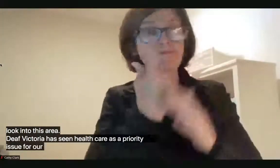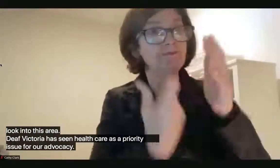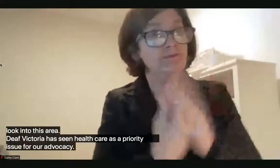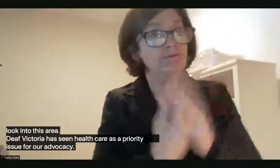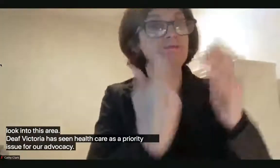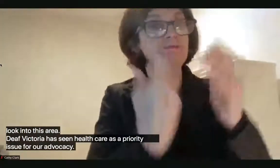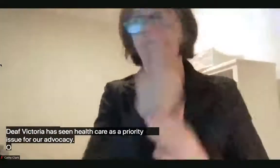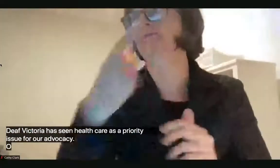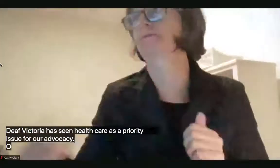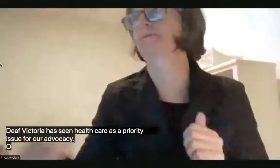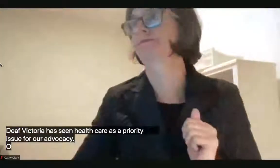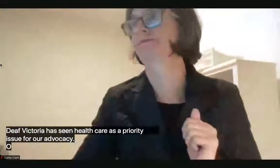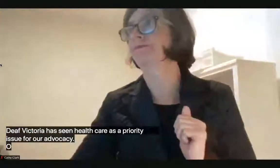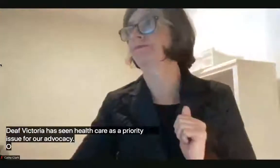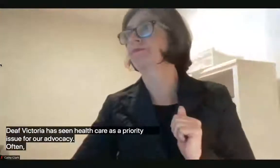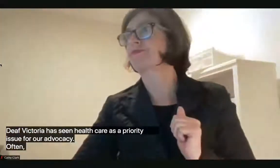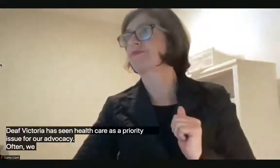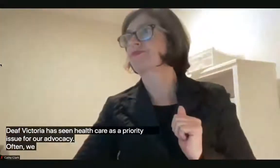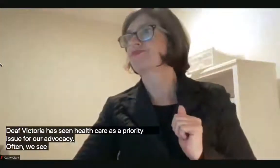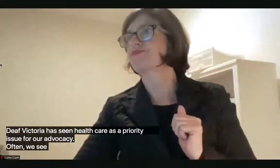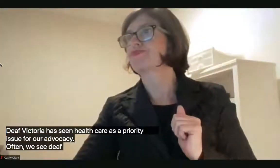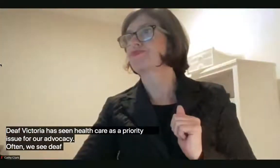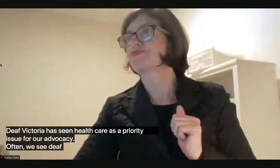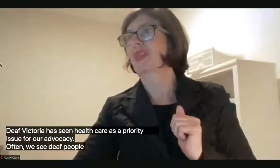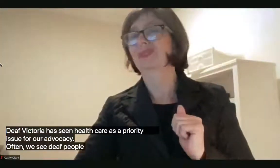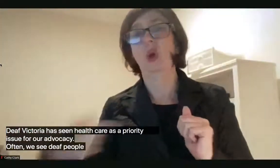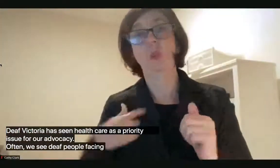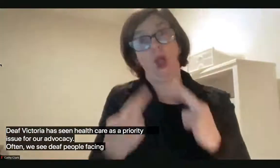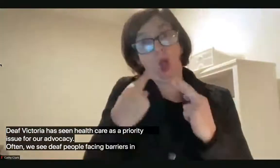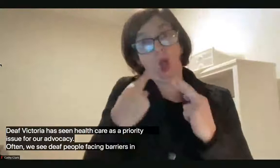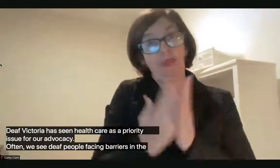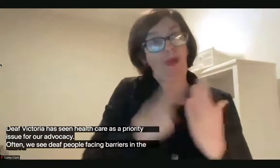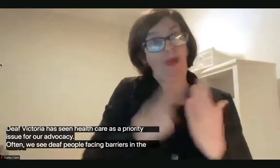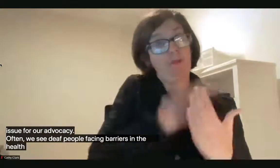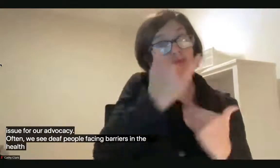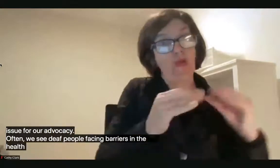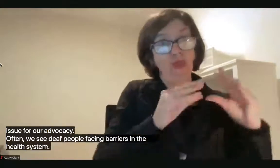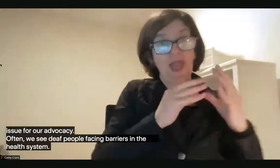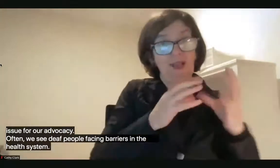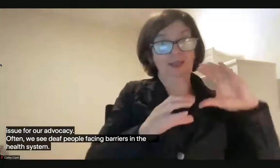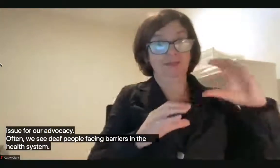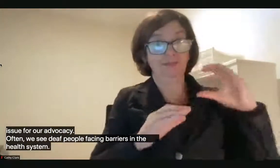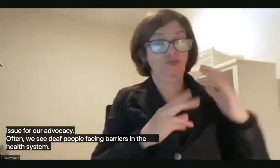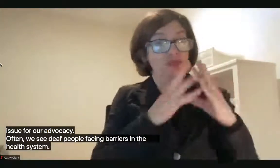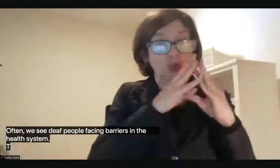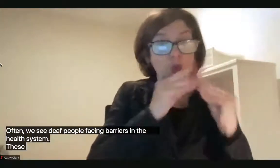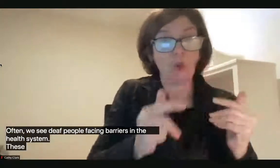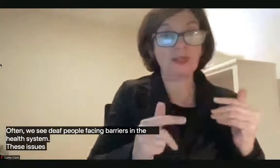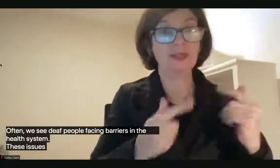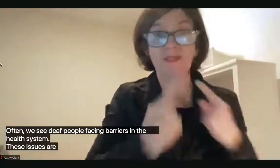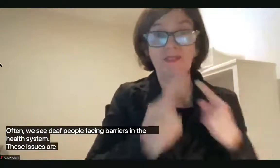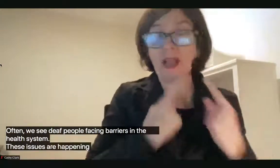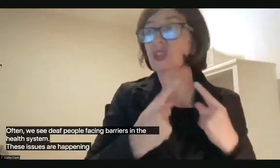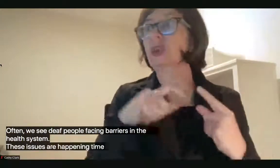health system. These issues are happening time and time again. We're hoping through the project we are able